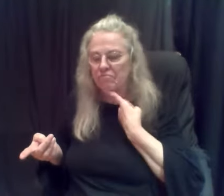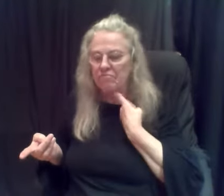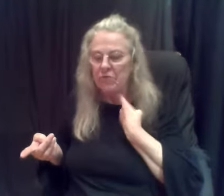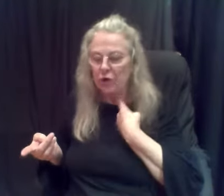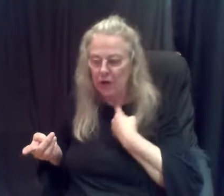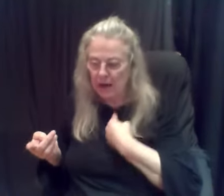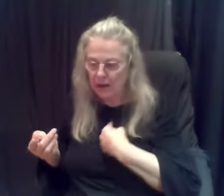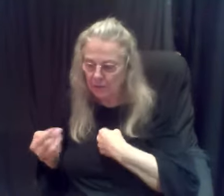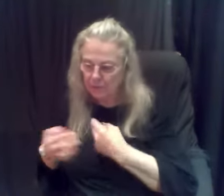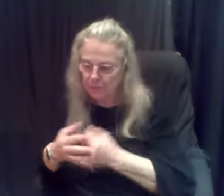your neck.